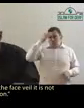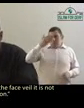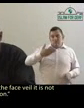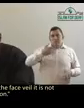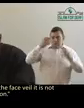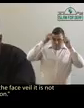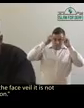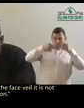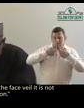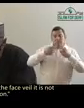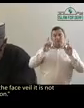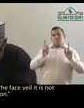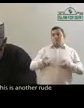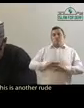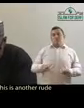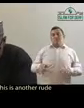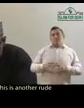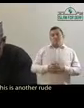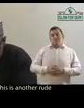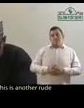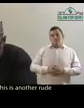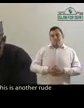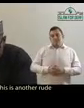something that is an obligation.